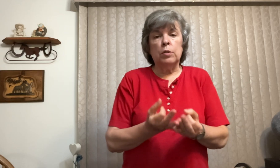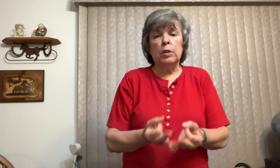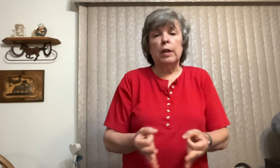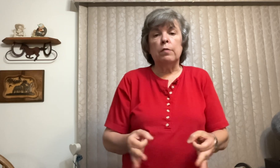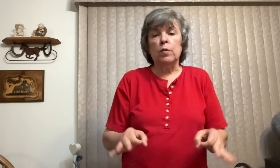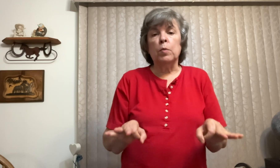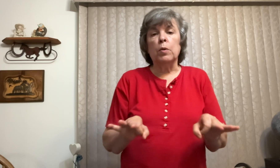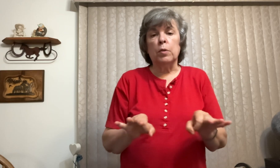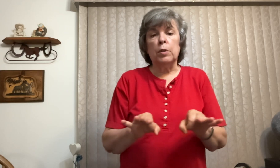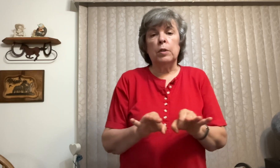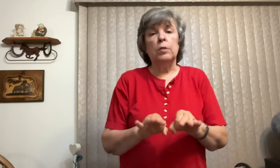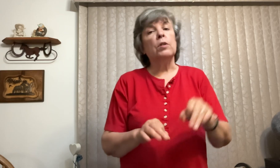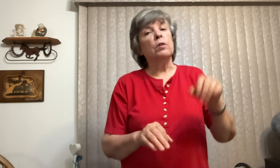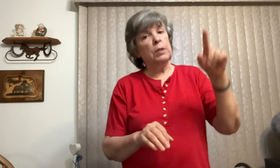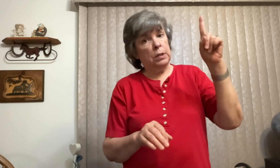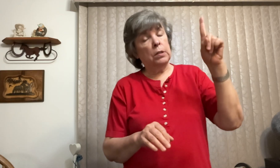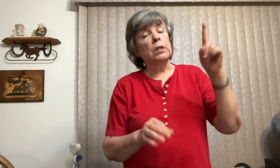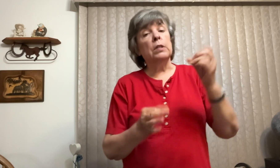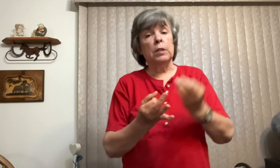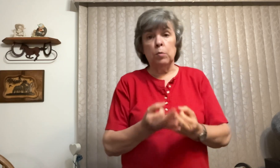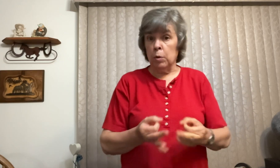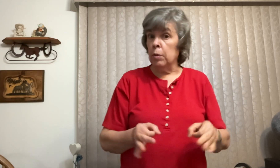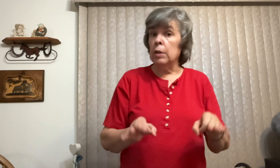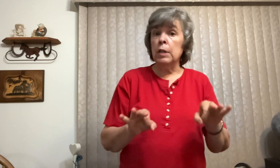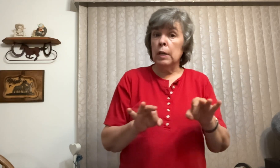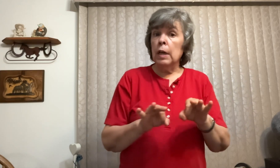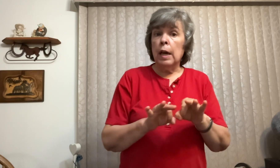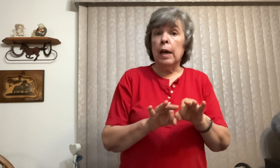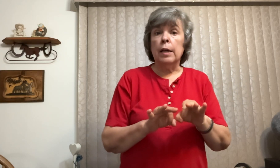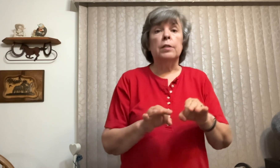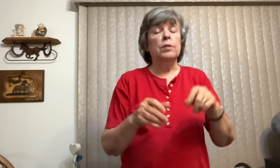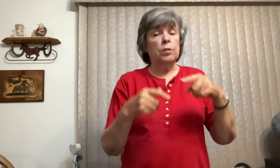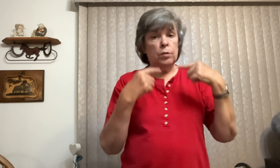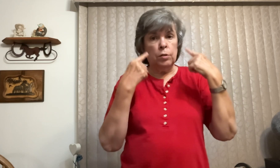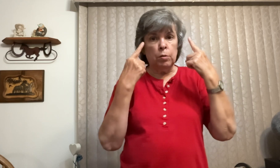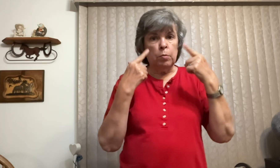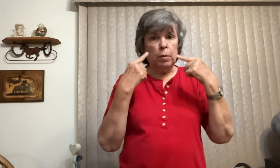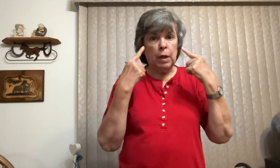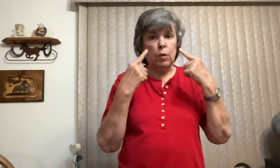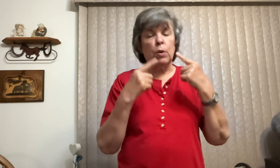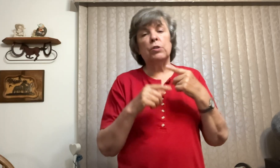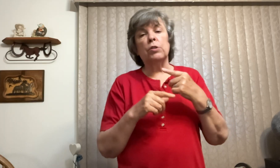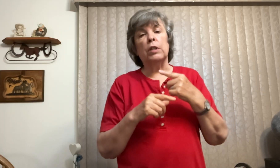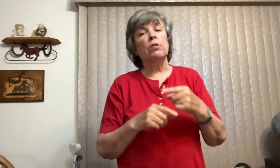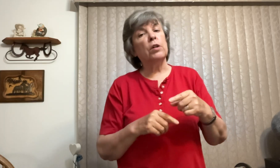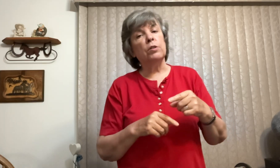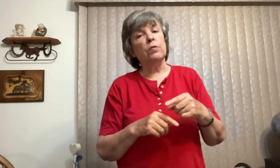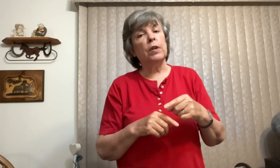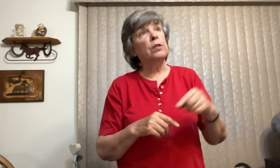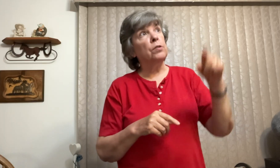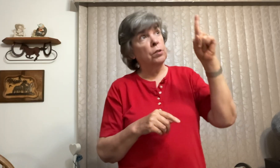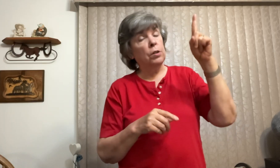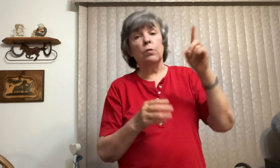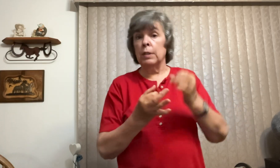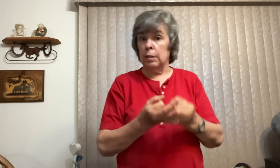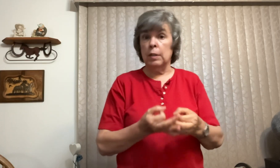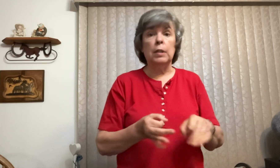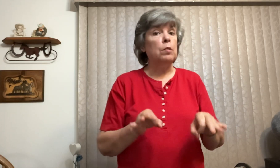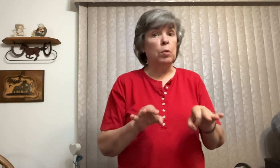sign for worthy. Is he worthy? And have a questioning look on your face. Is he